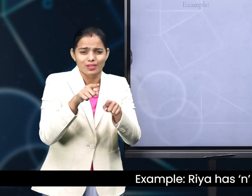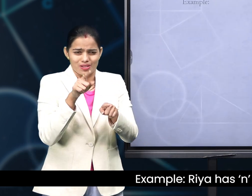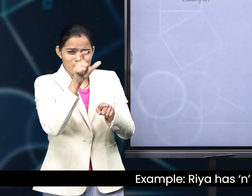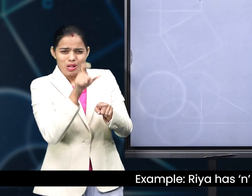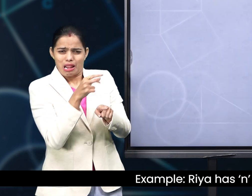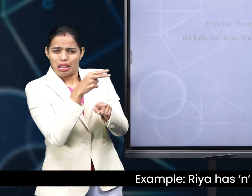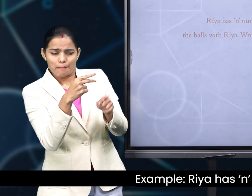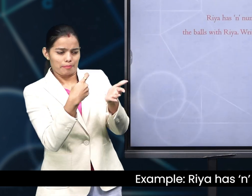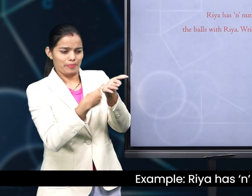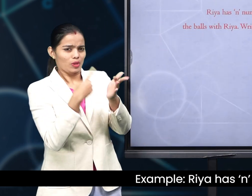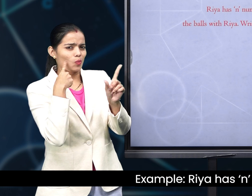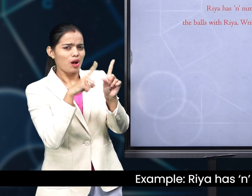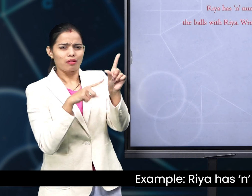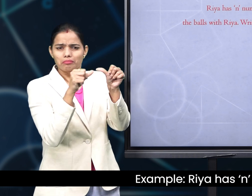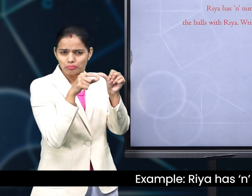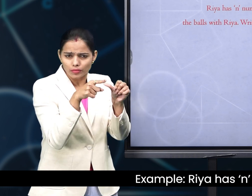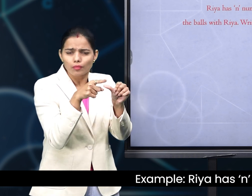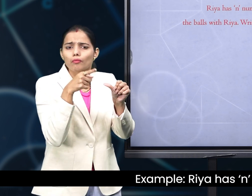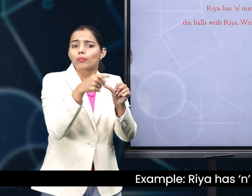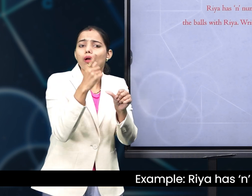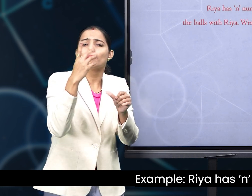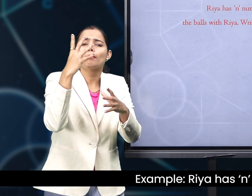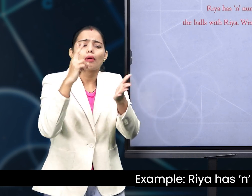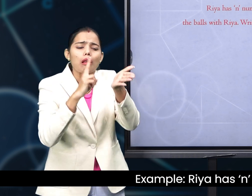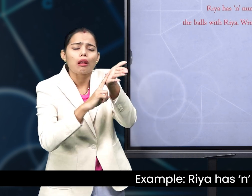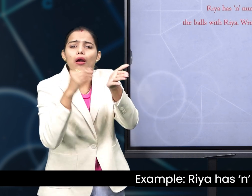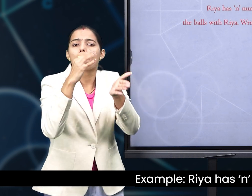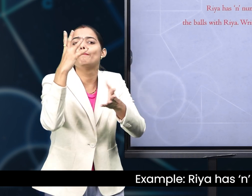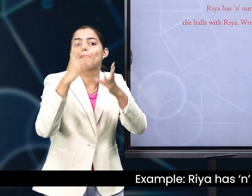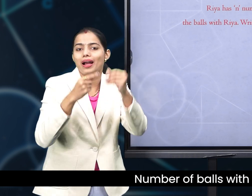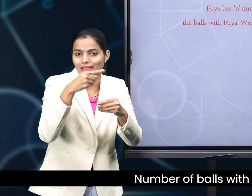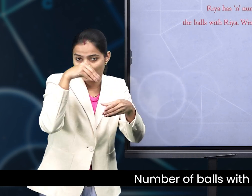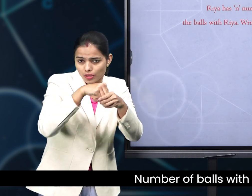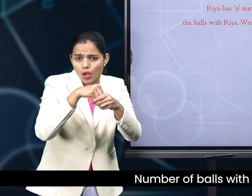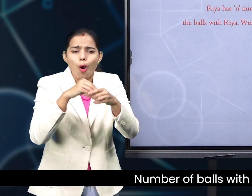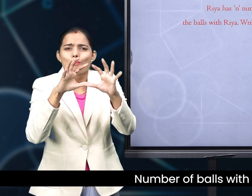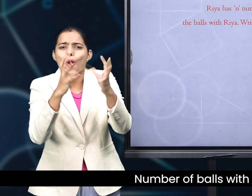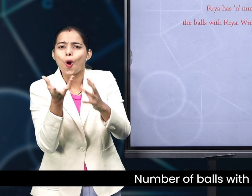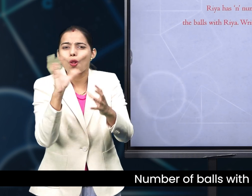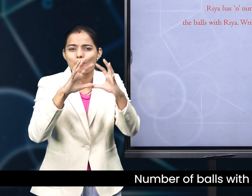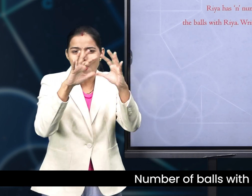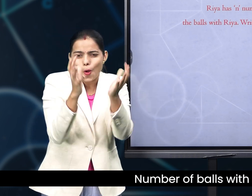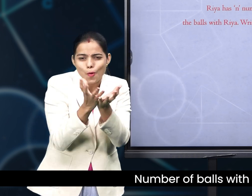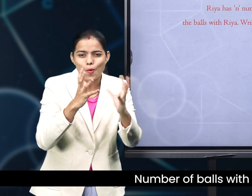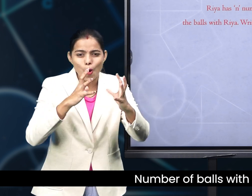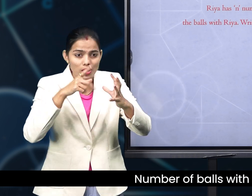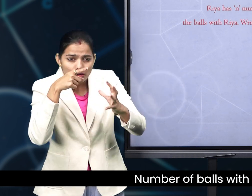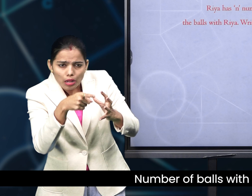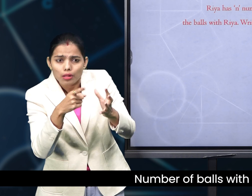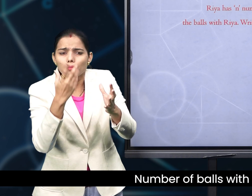Example: Riya has n number of balls. Number of balls with Damini is 3 times